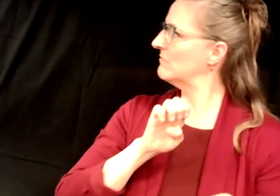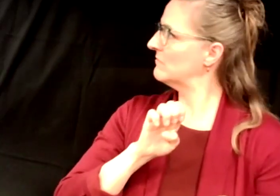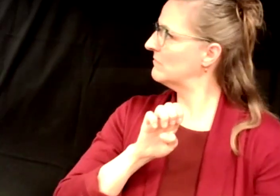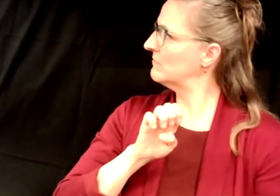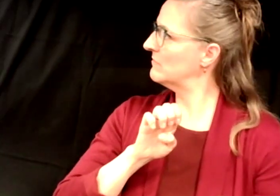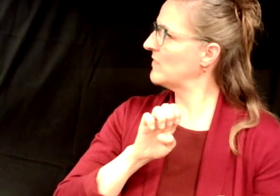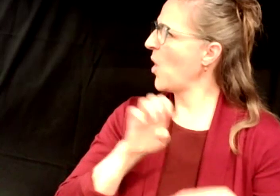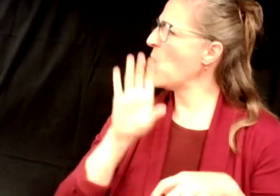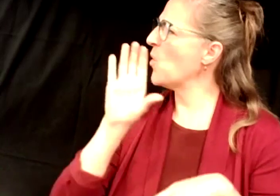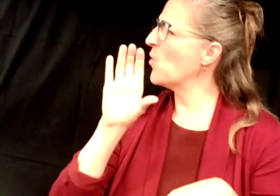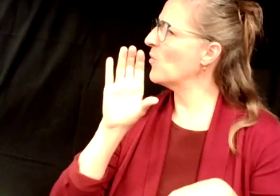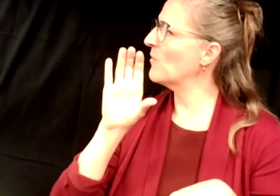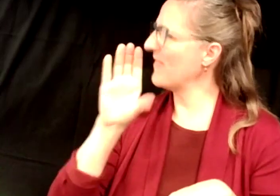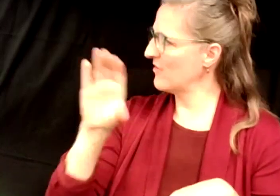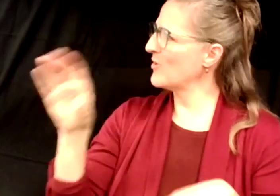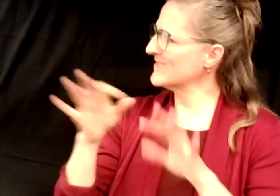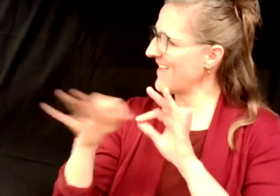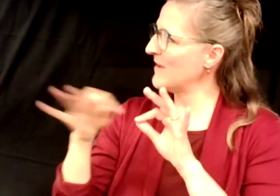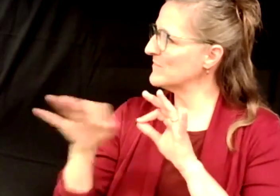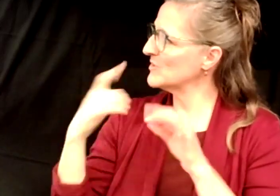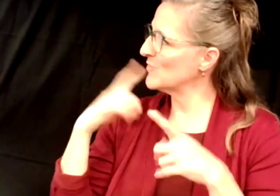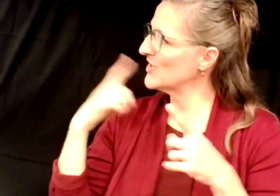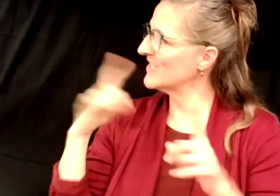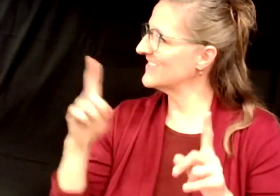This is Sharon, who is unmuted.